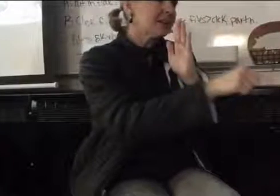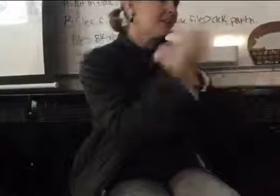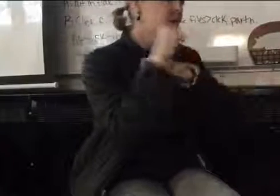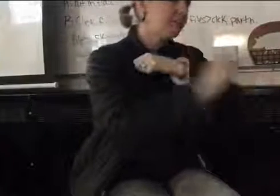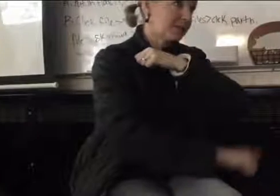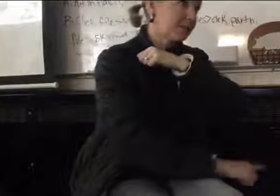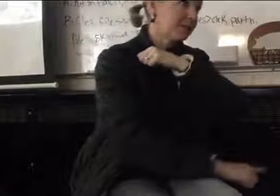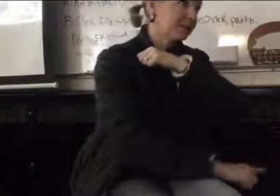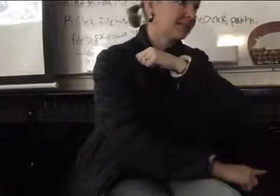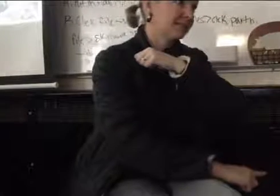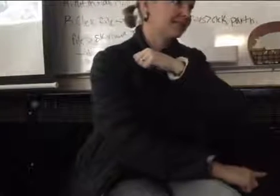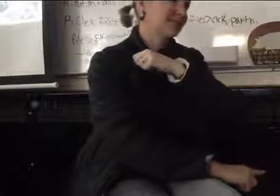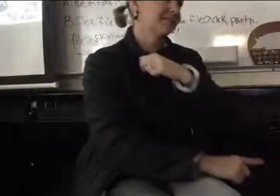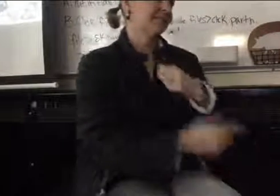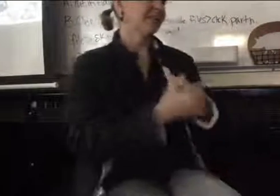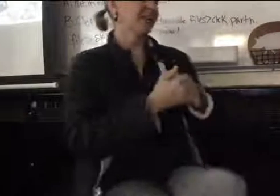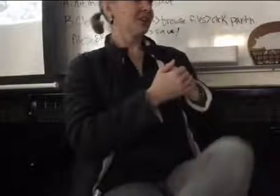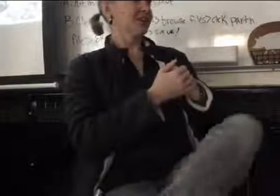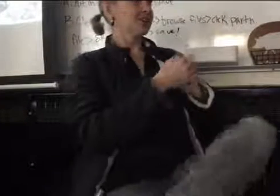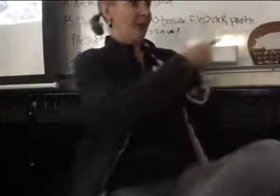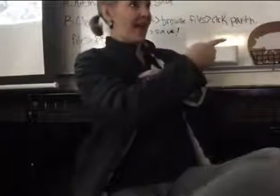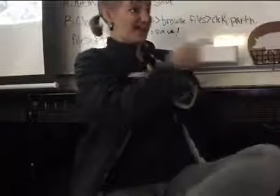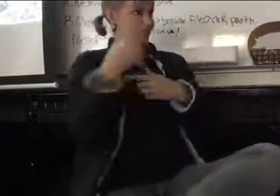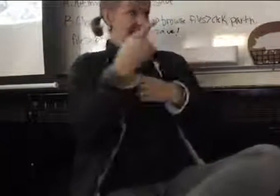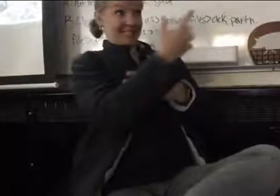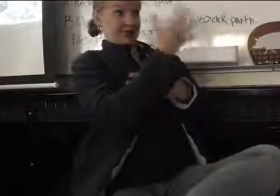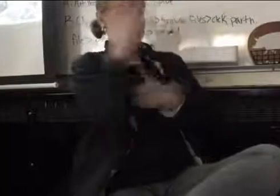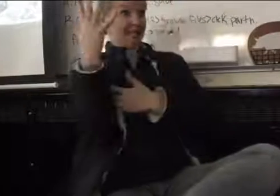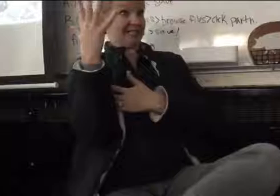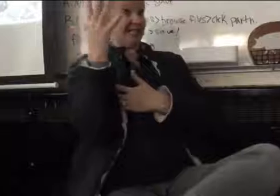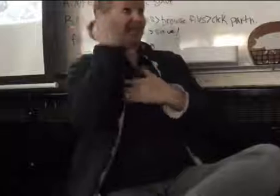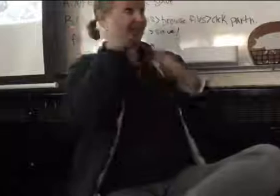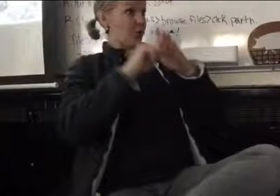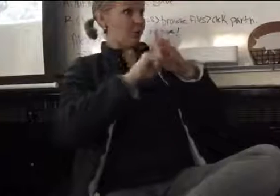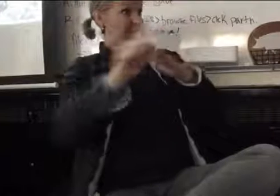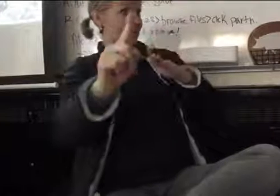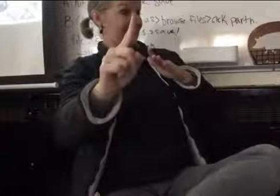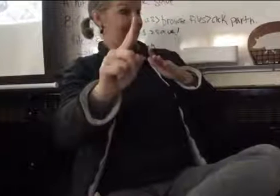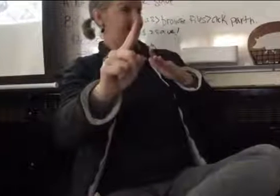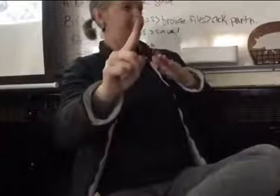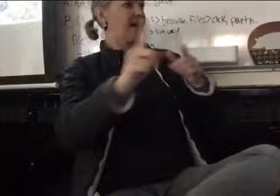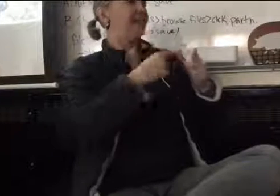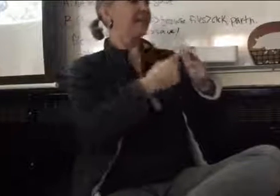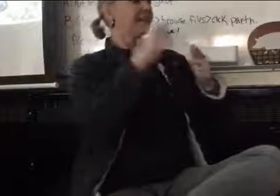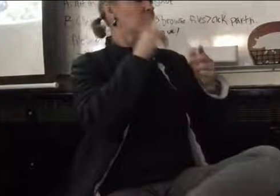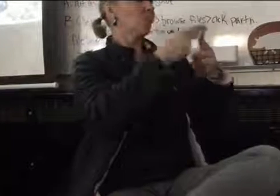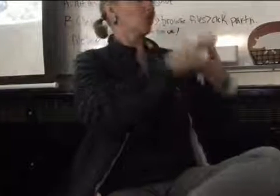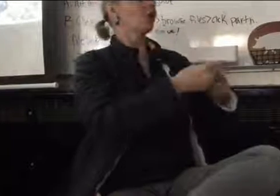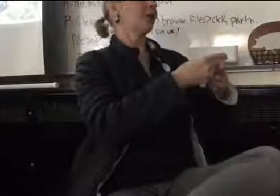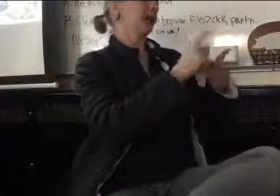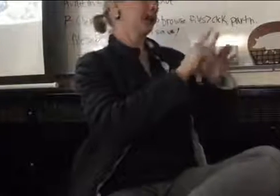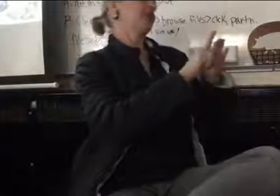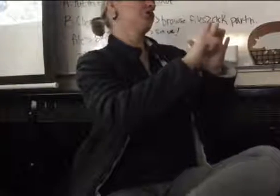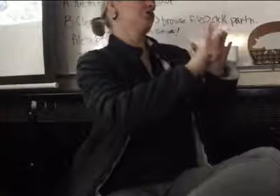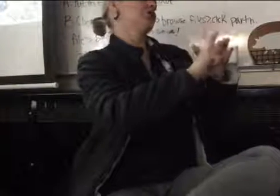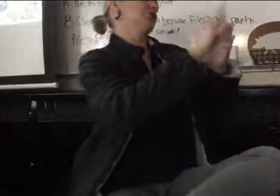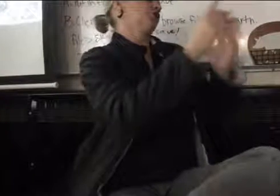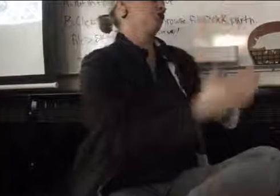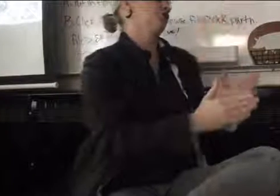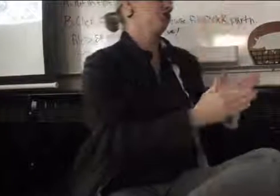of trees, there are people waiting that if you flee, they're going to shoot you for being a deserter. And yet,